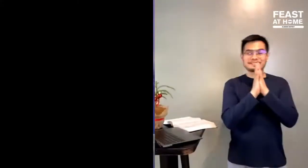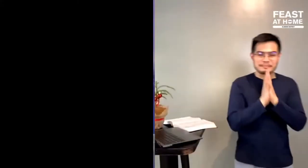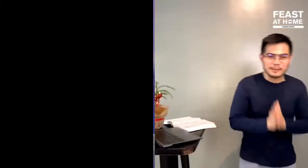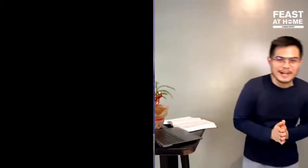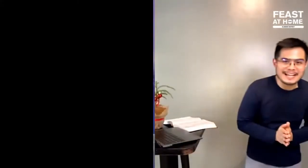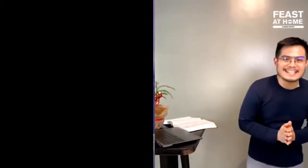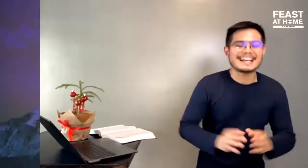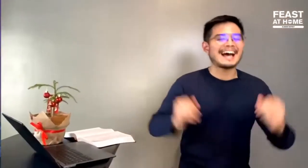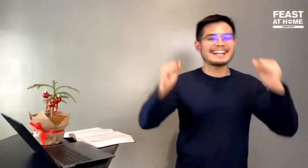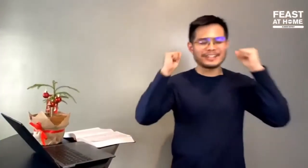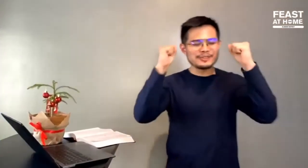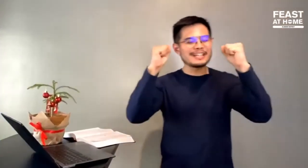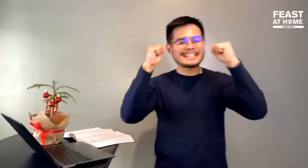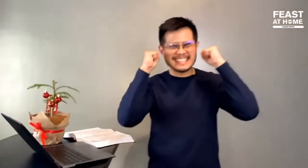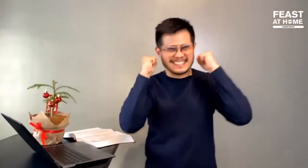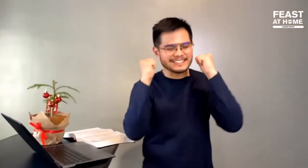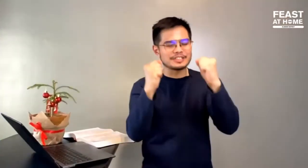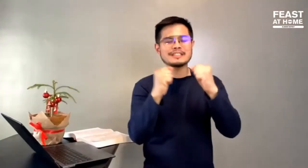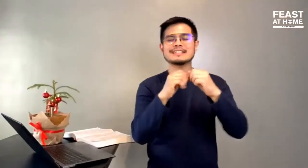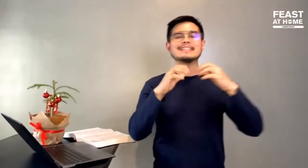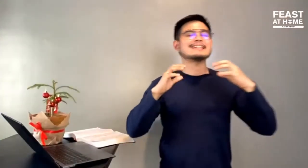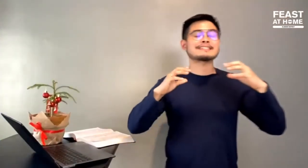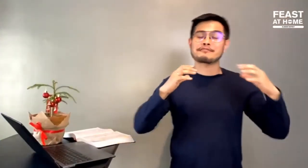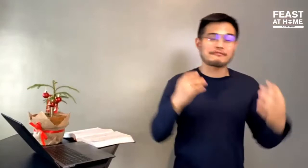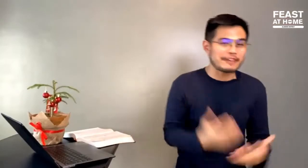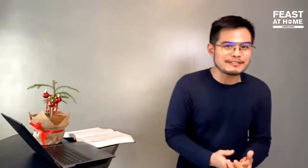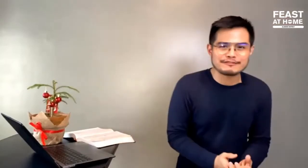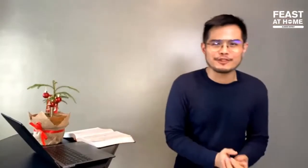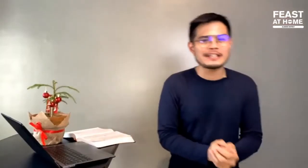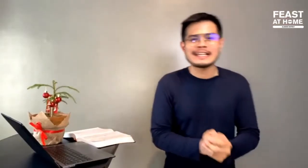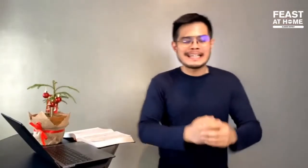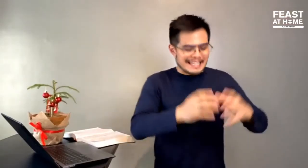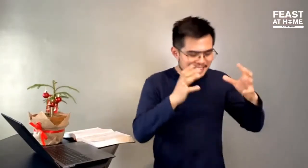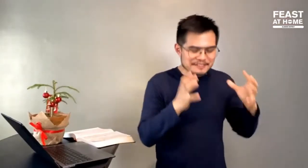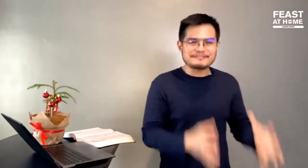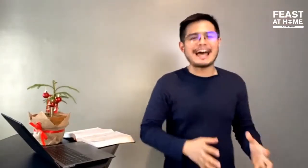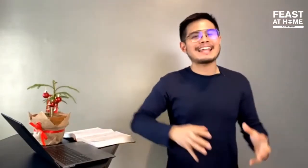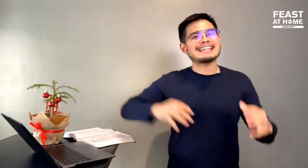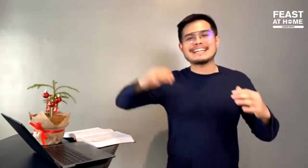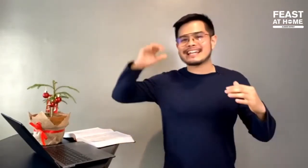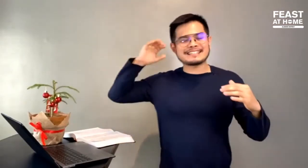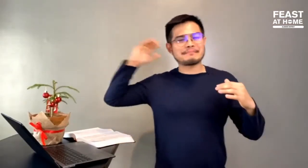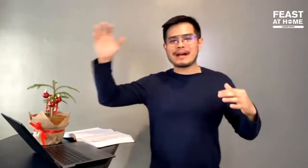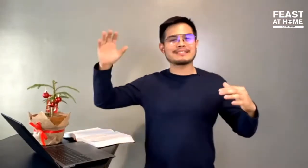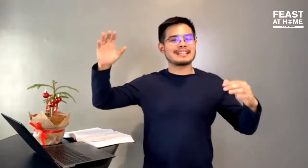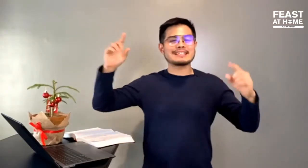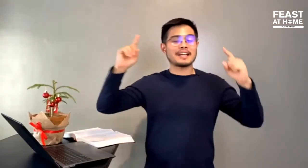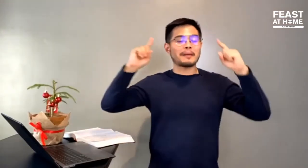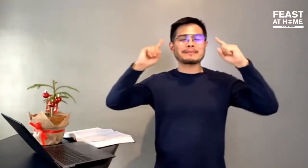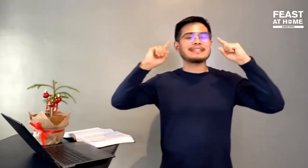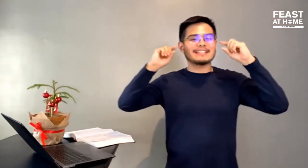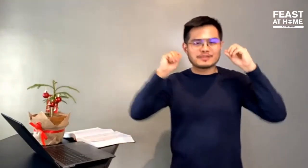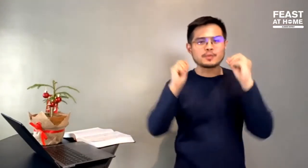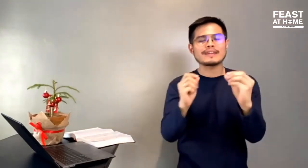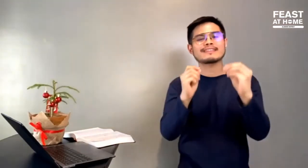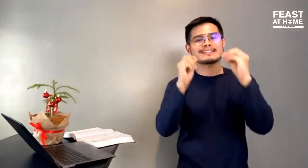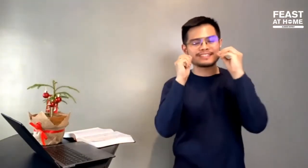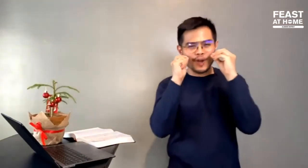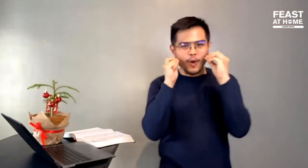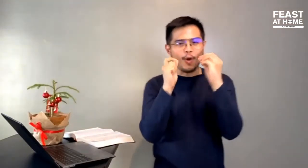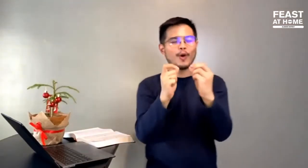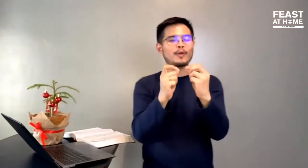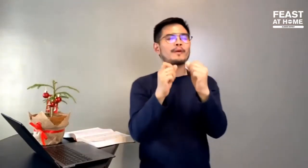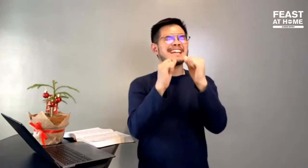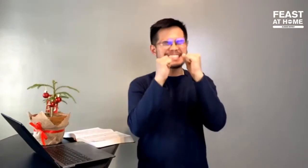God some praise. Hallelujah. He is good. He is faithful in the valley and in the mountaintops. He is with